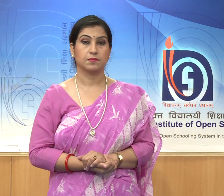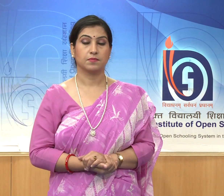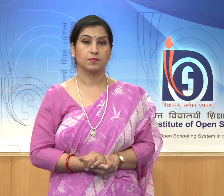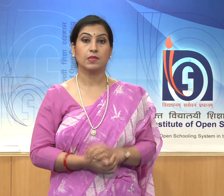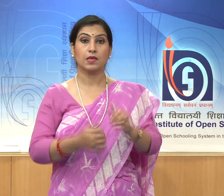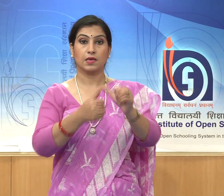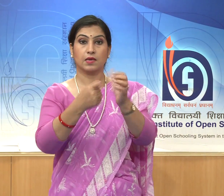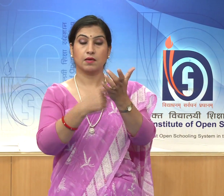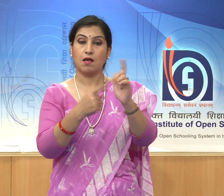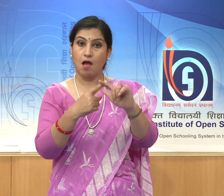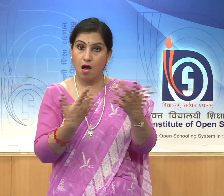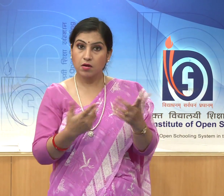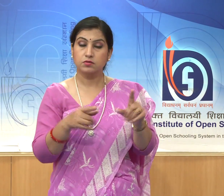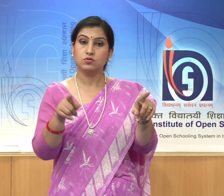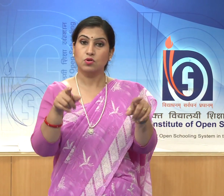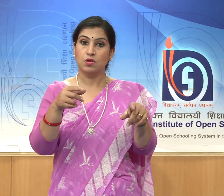the art scene of India